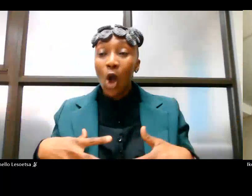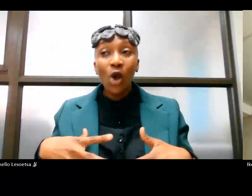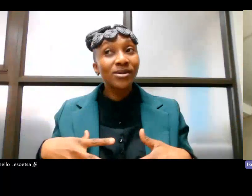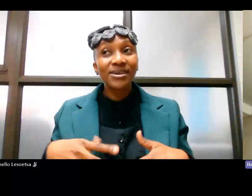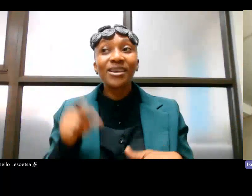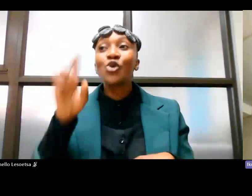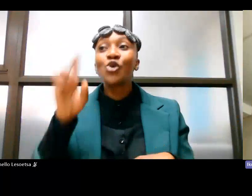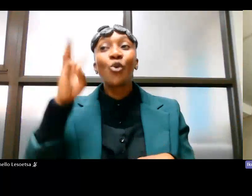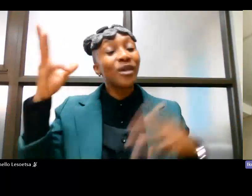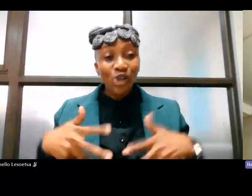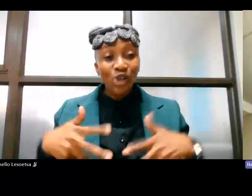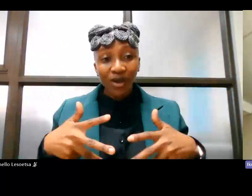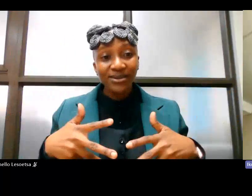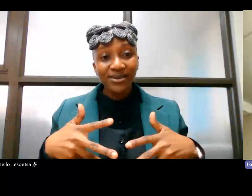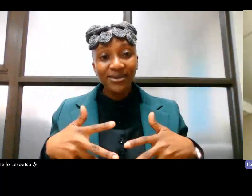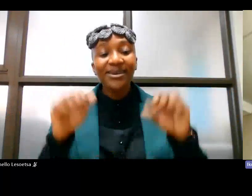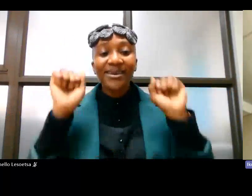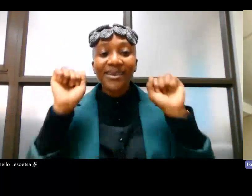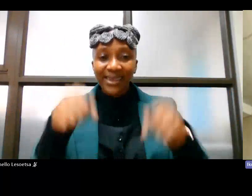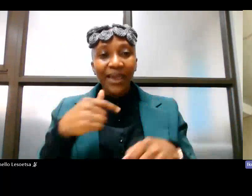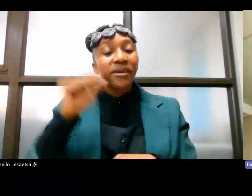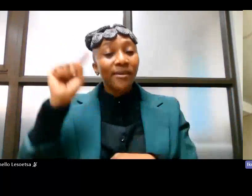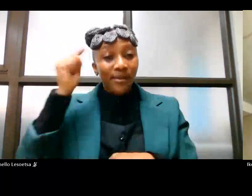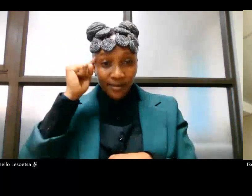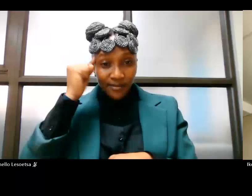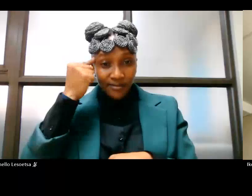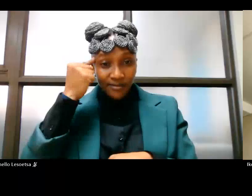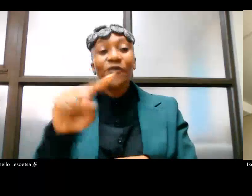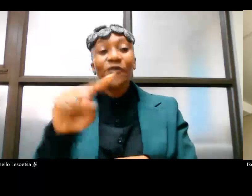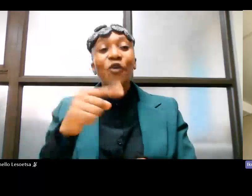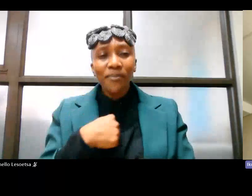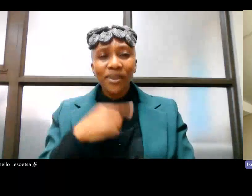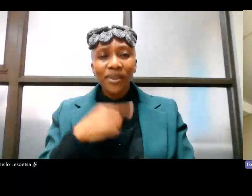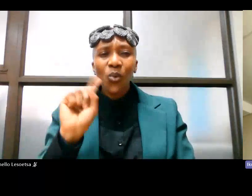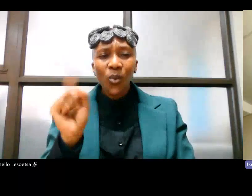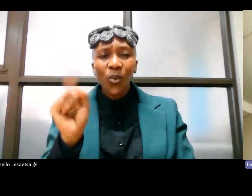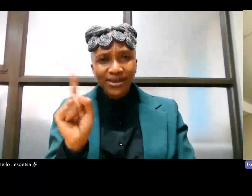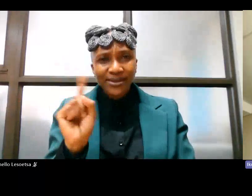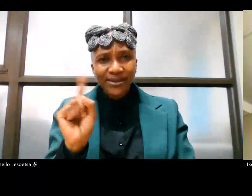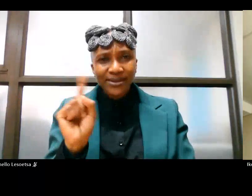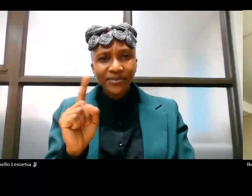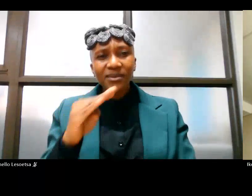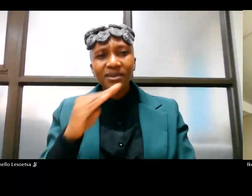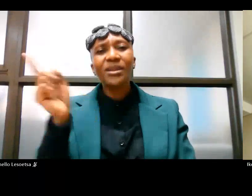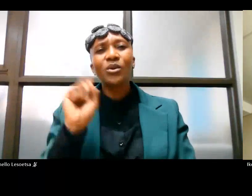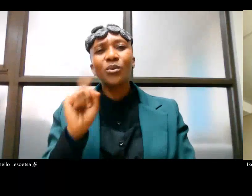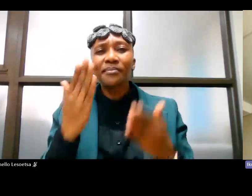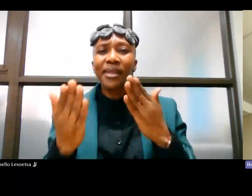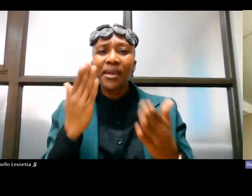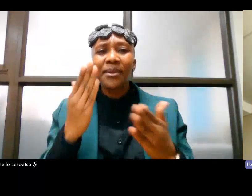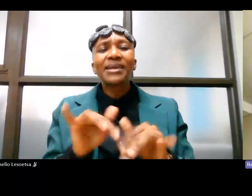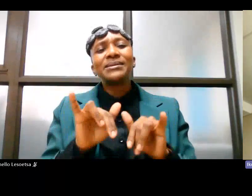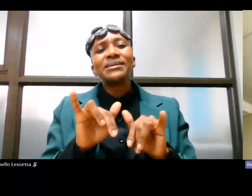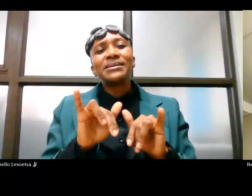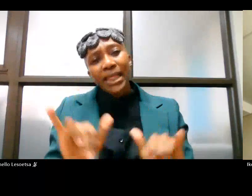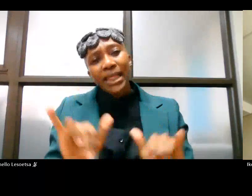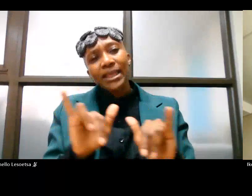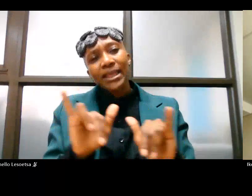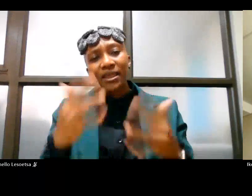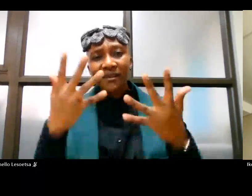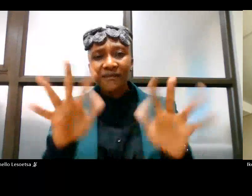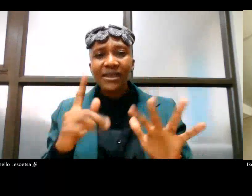You'll be shocked. Yeah, I think it's really for me settling in and the run around that